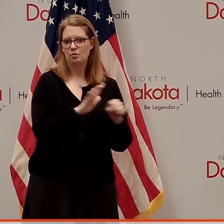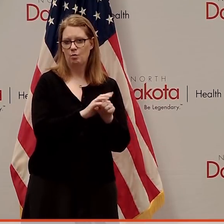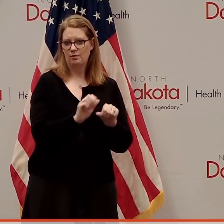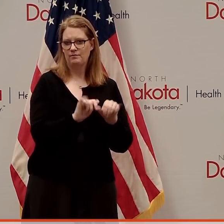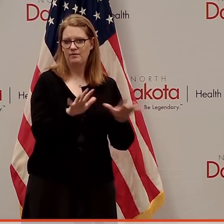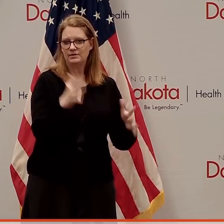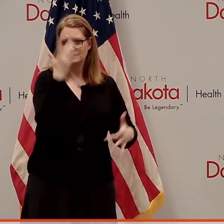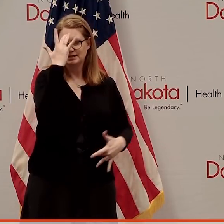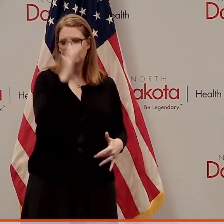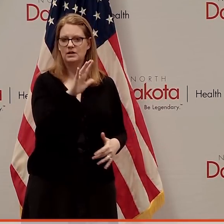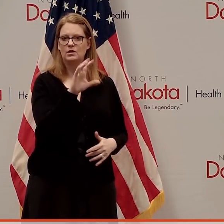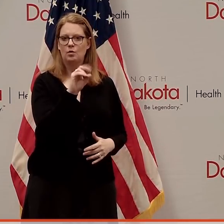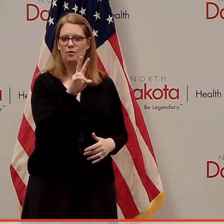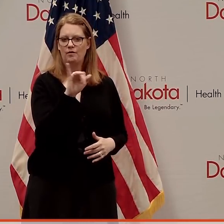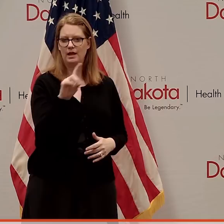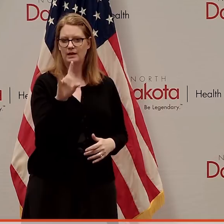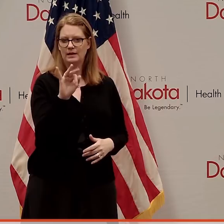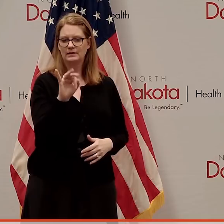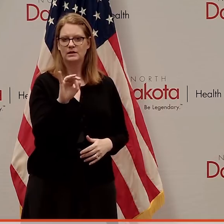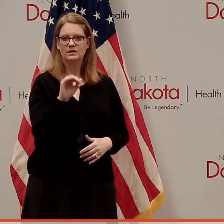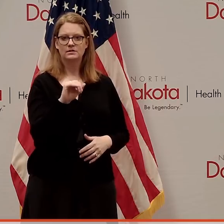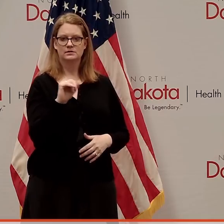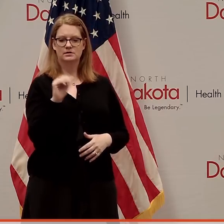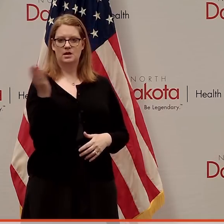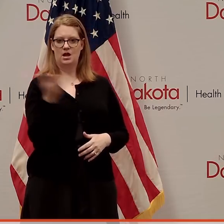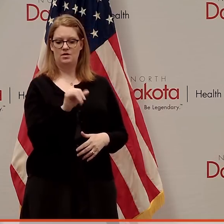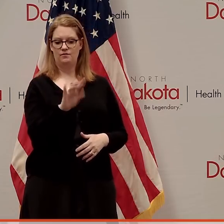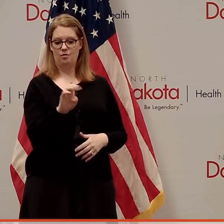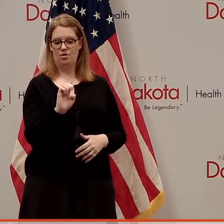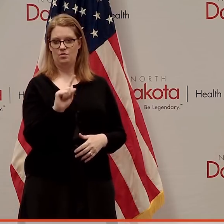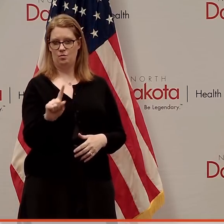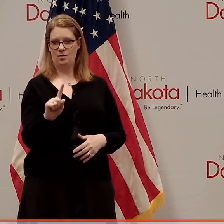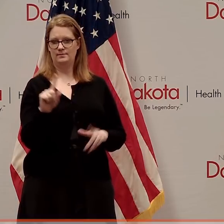disease, COVID-19, out of 401 tests.